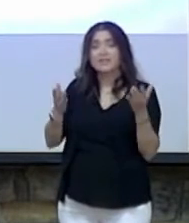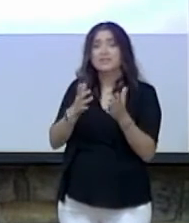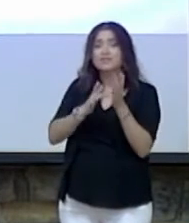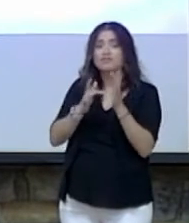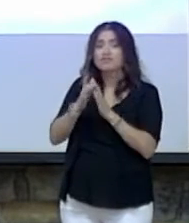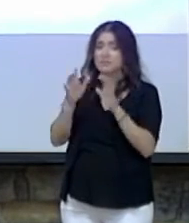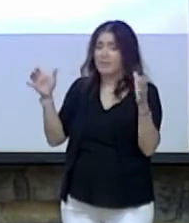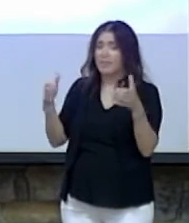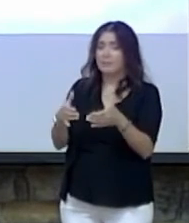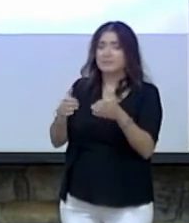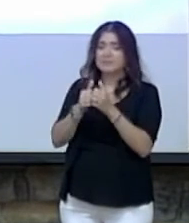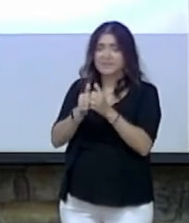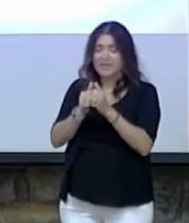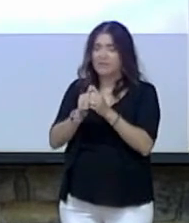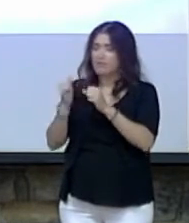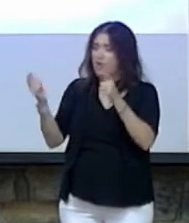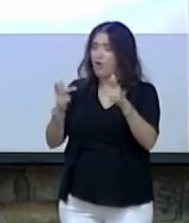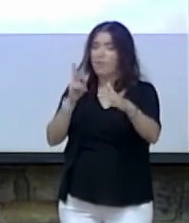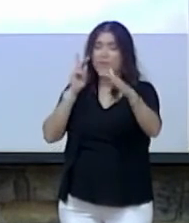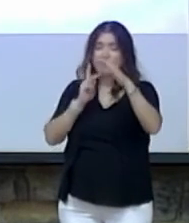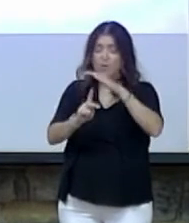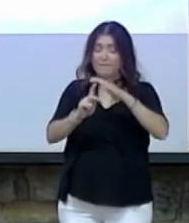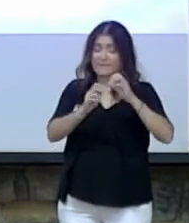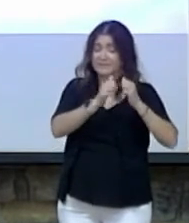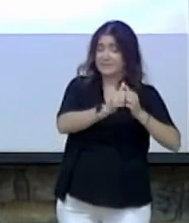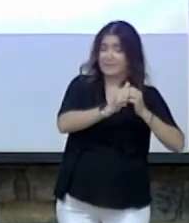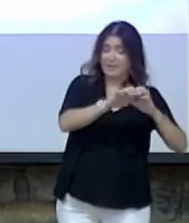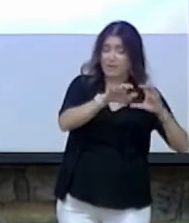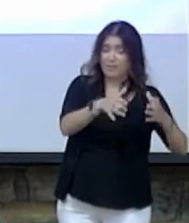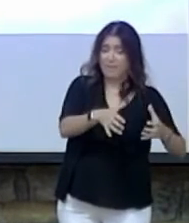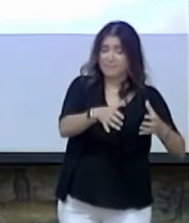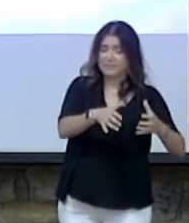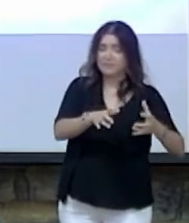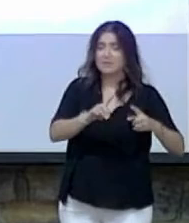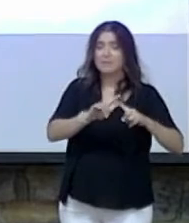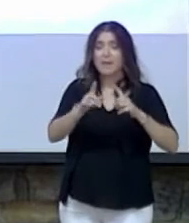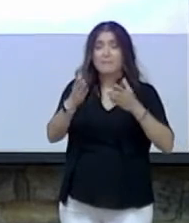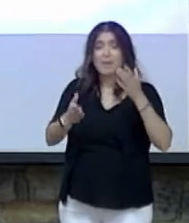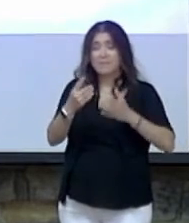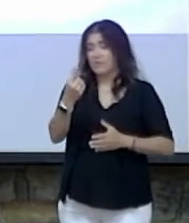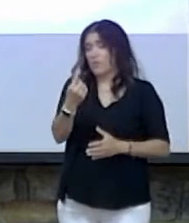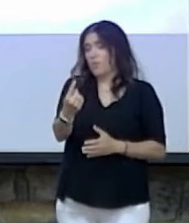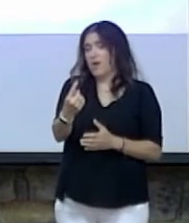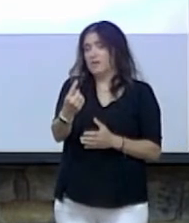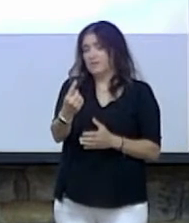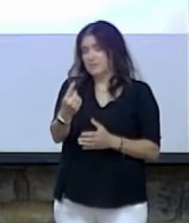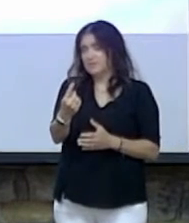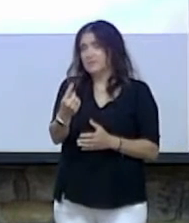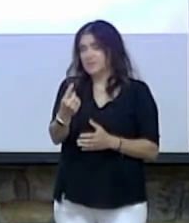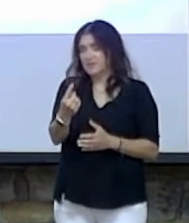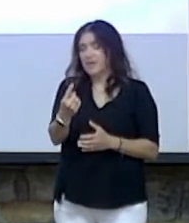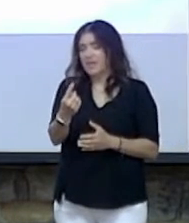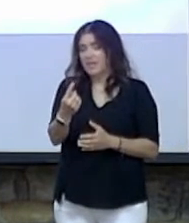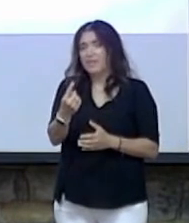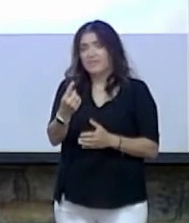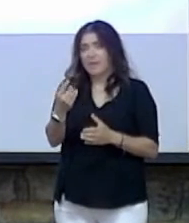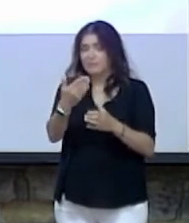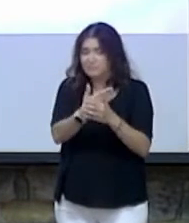lumps them all together. He puts all the prophets together, but maybe the one that was persecuted the most, that we think about the most, is